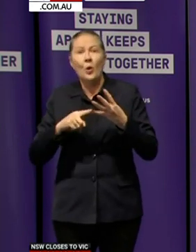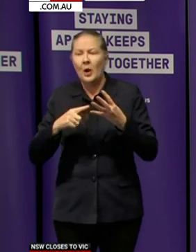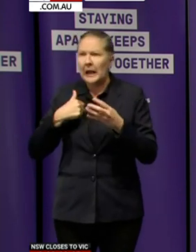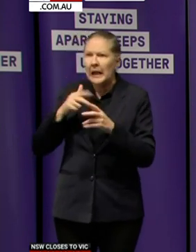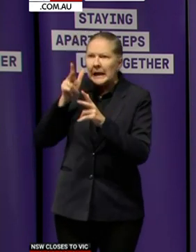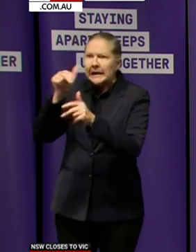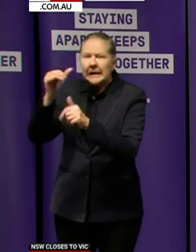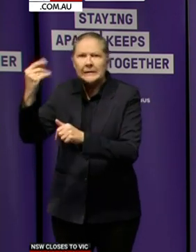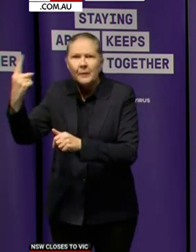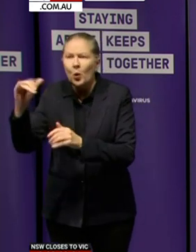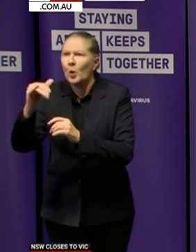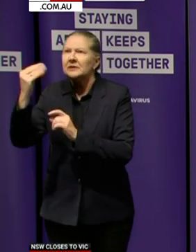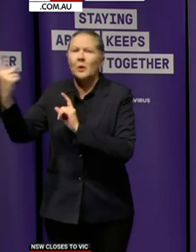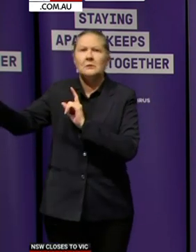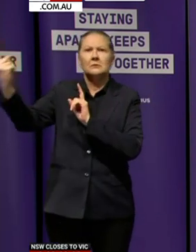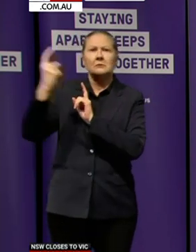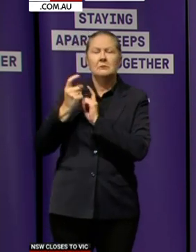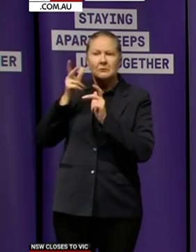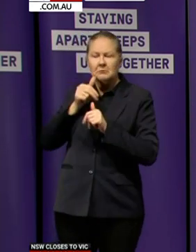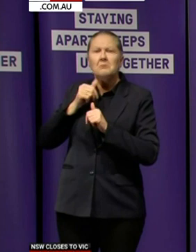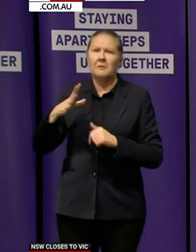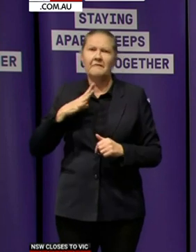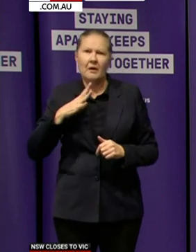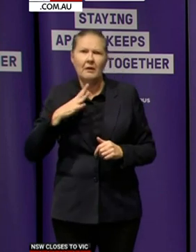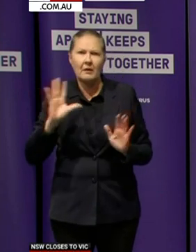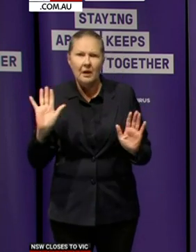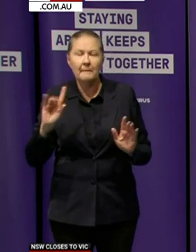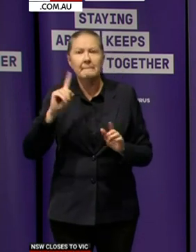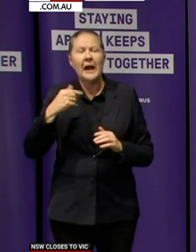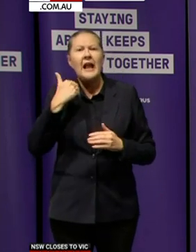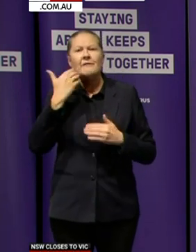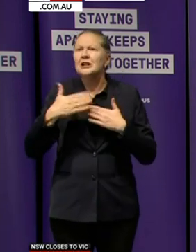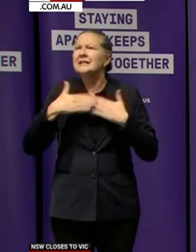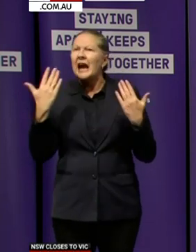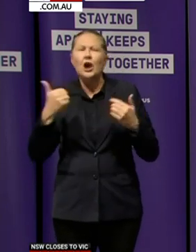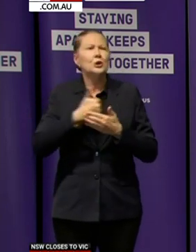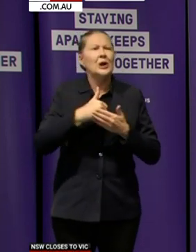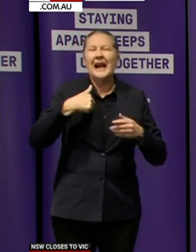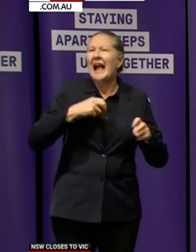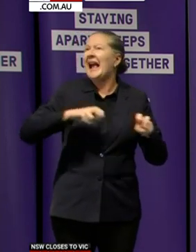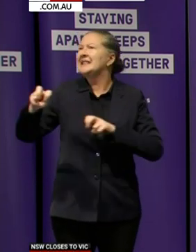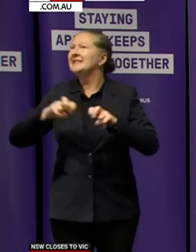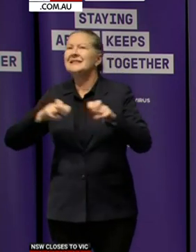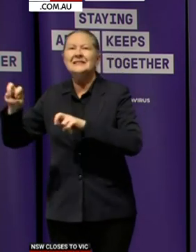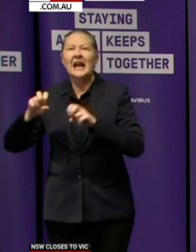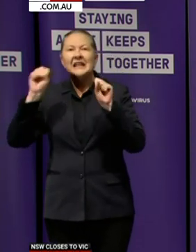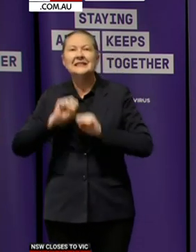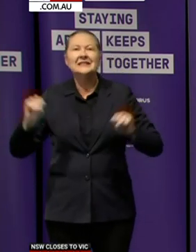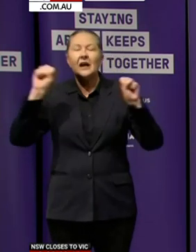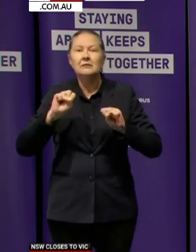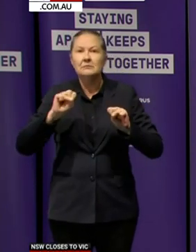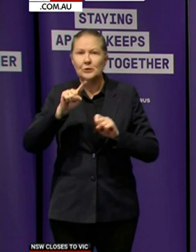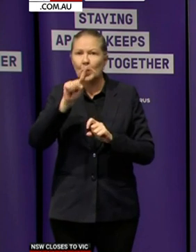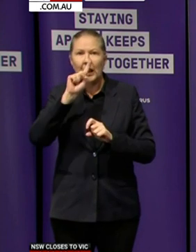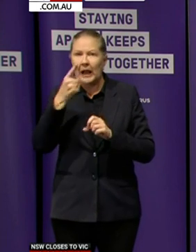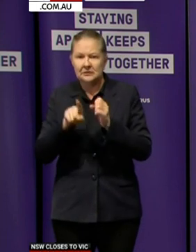care. People are well acquainted with those rules. Daily exercise, though, will be treated differently. You cannot leave Metropolitan Melbourne to get your